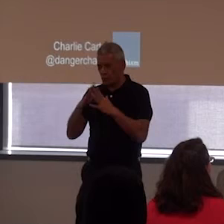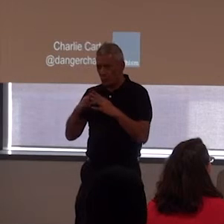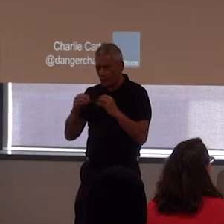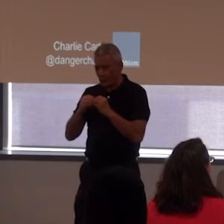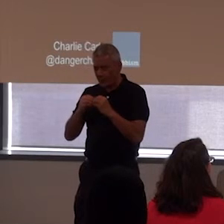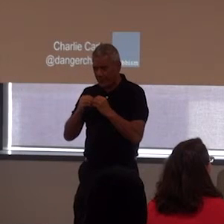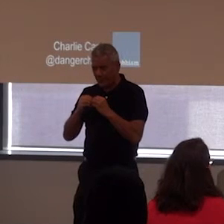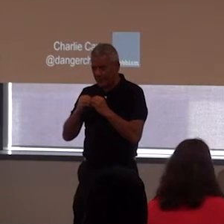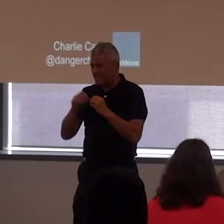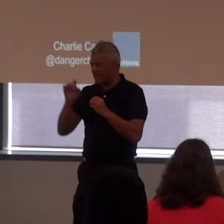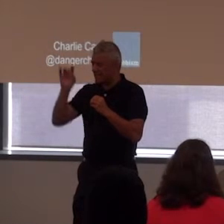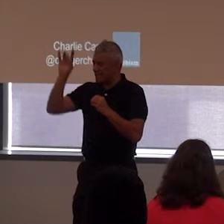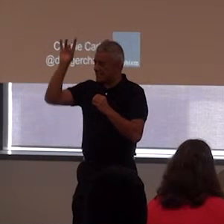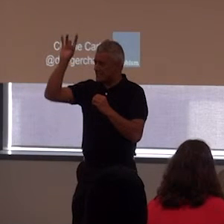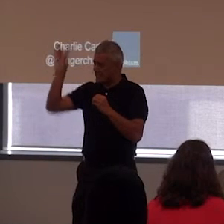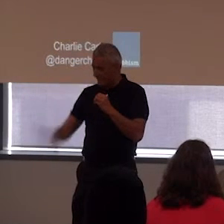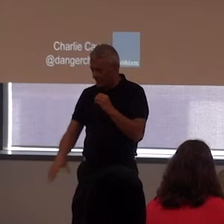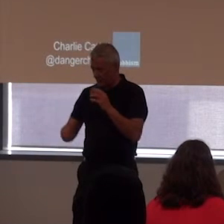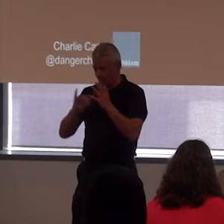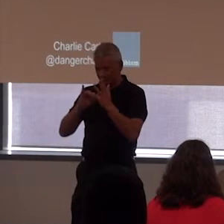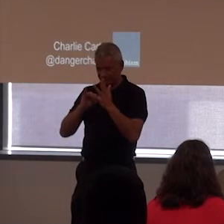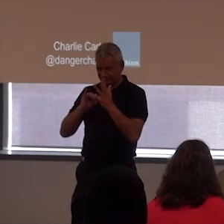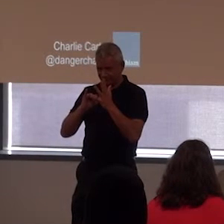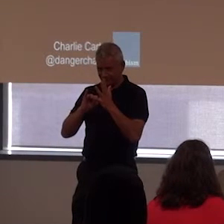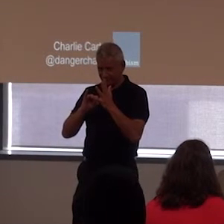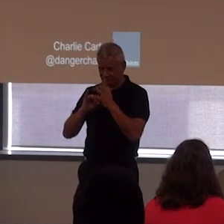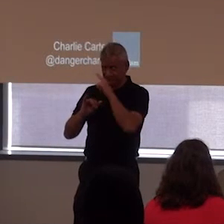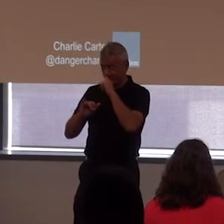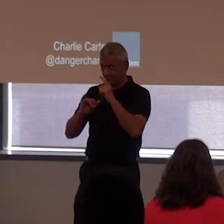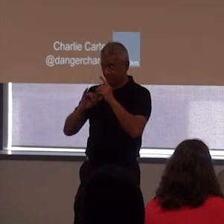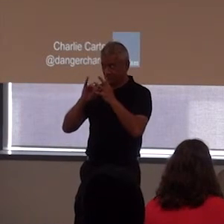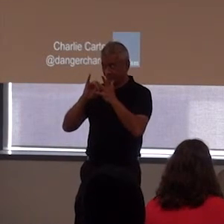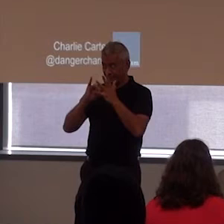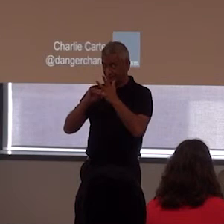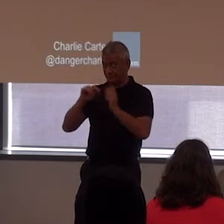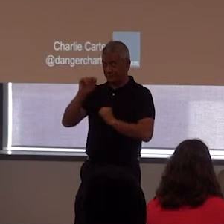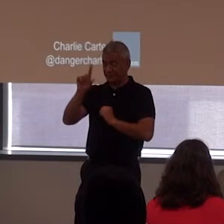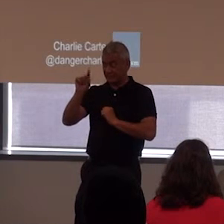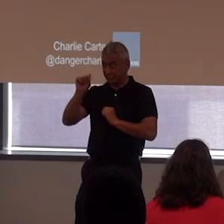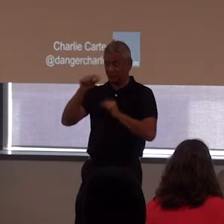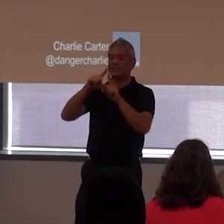most. So one of the challenges is going mouseless for an hour. Am I still scratching?